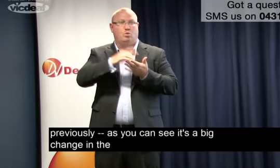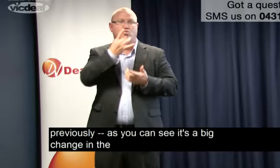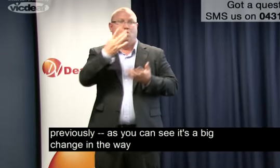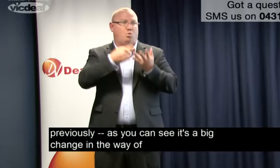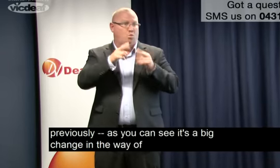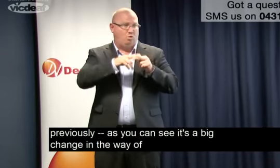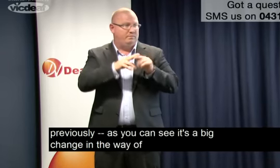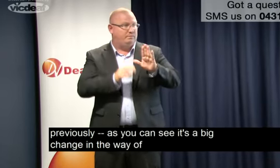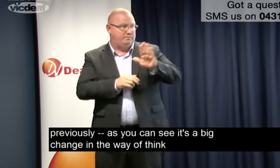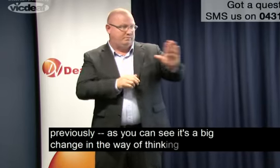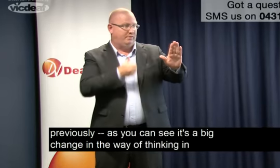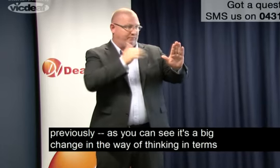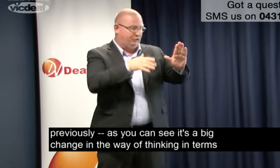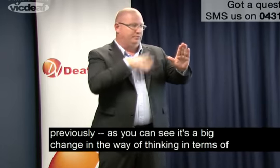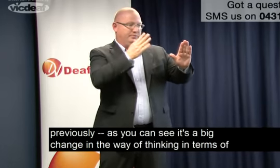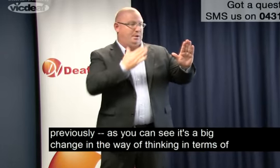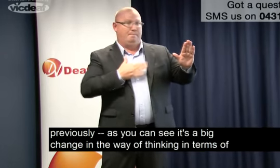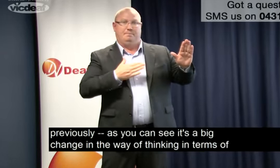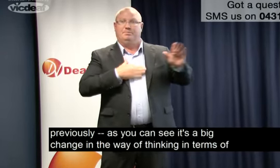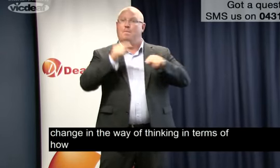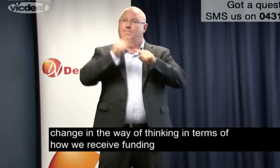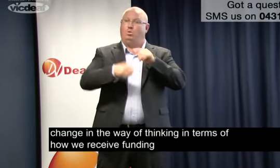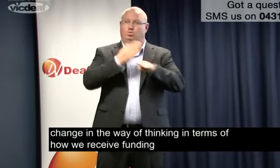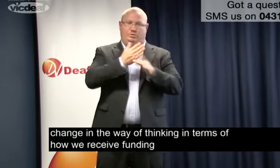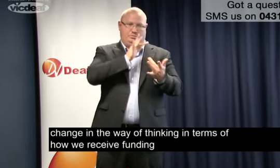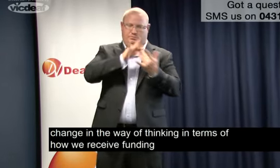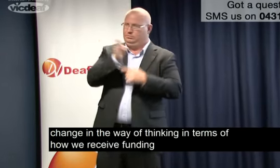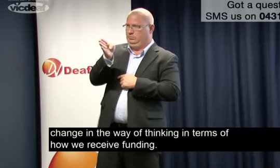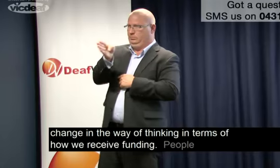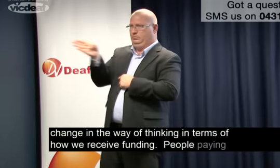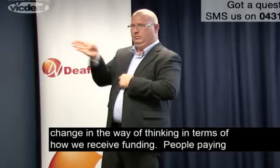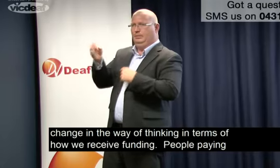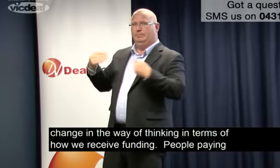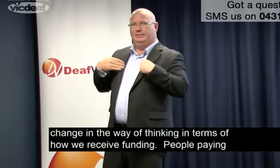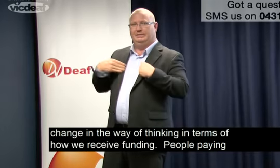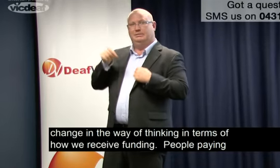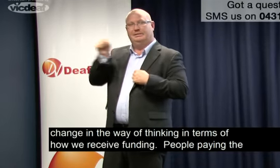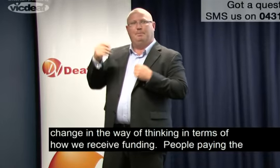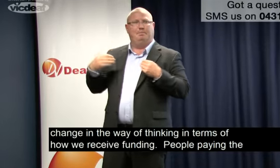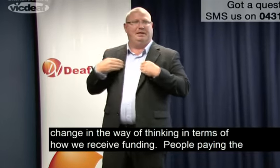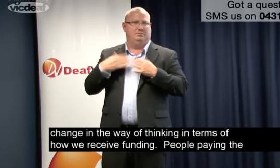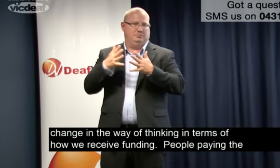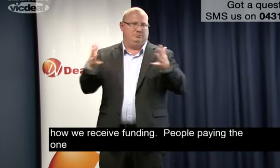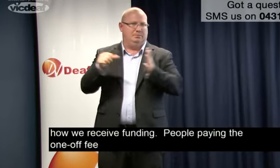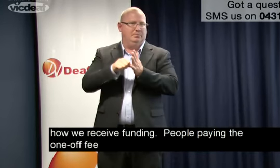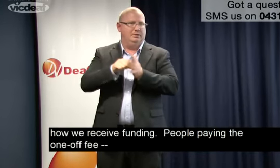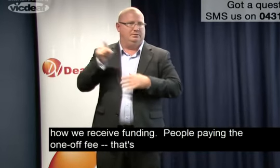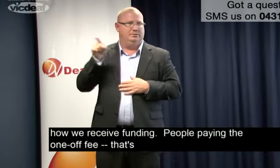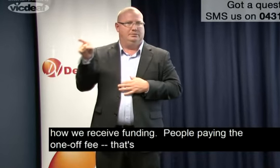people paying the one-off fee is part of the process, but most of our work will be directed to businesses and companies